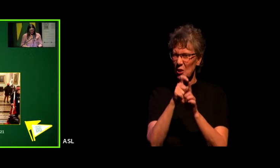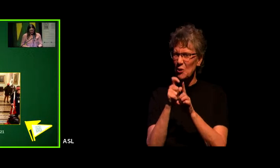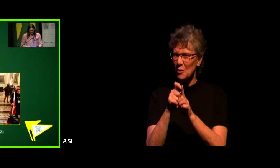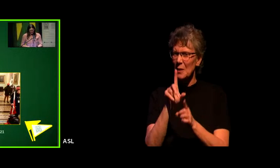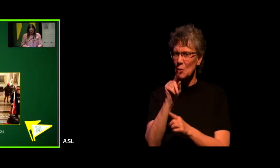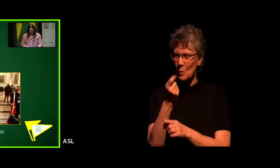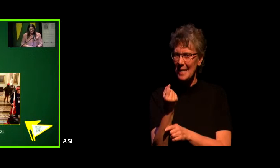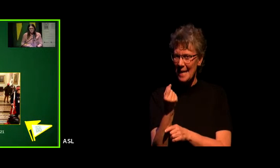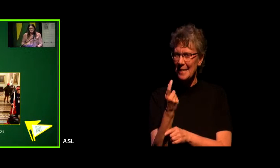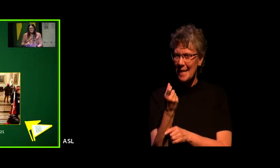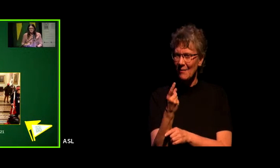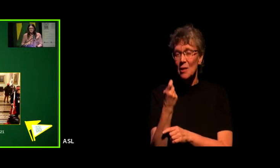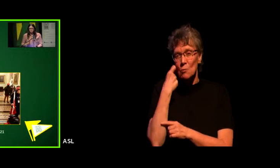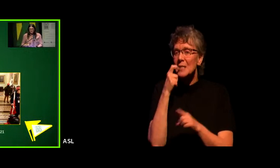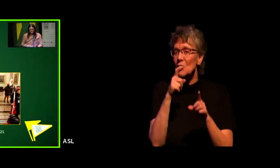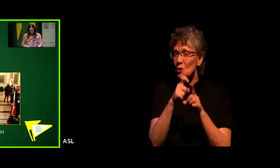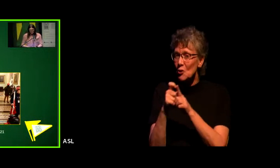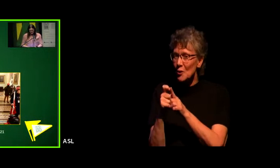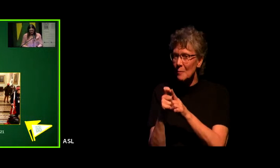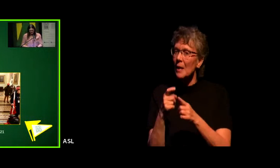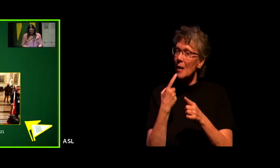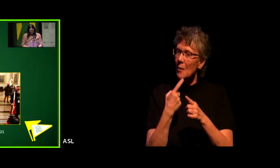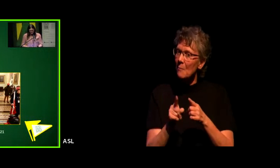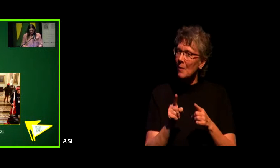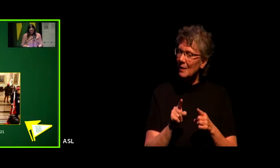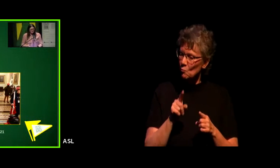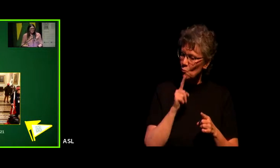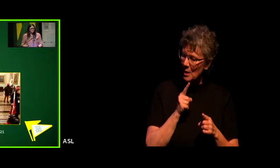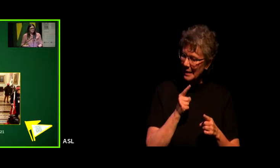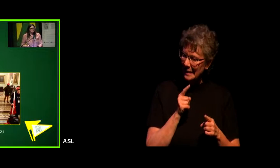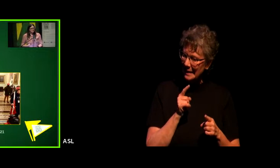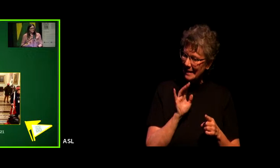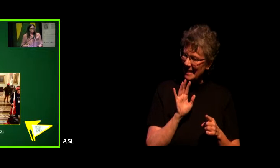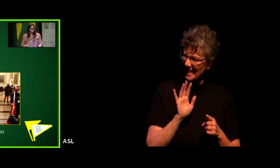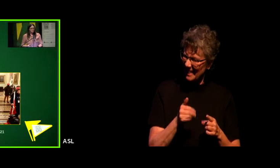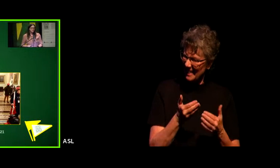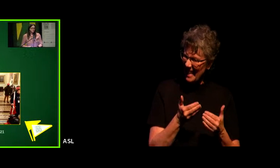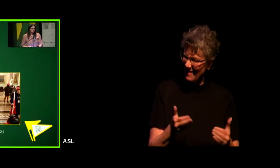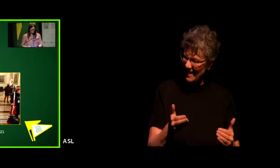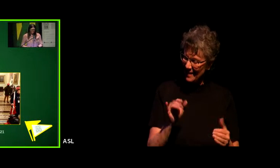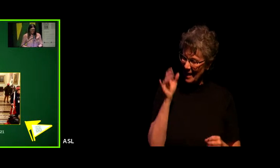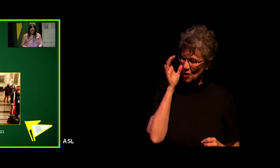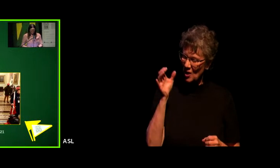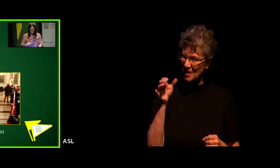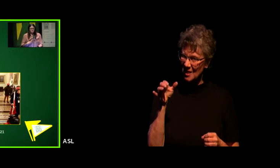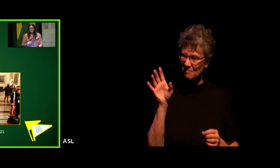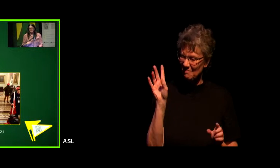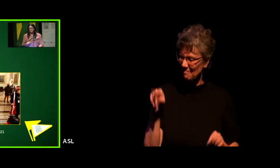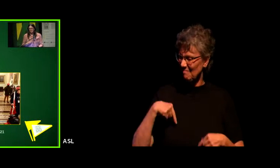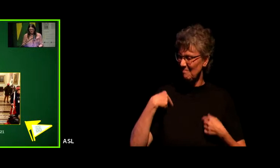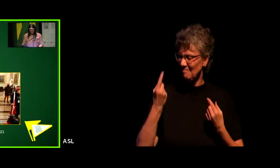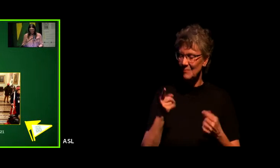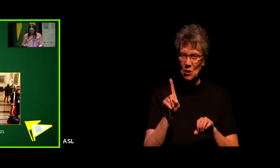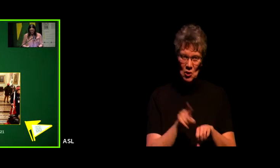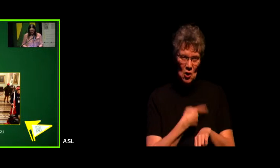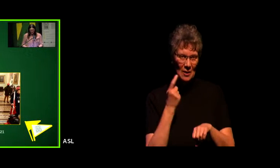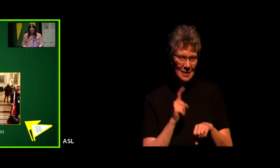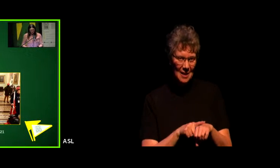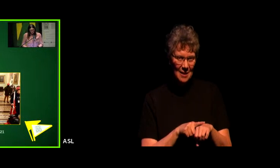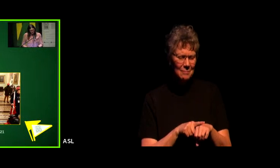than that. Although that's history is pretty understudied. Hasn't been studied at all from an archaeological perspective, at least not that I know